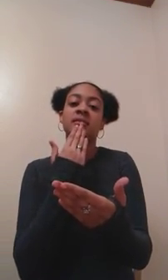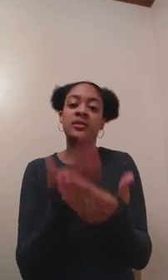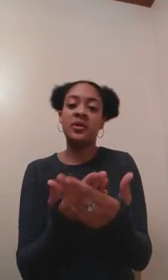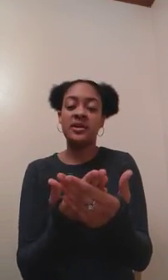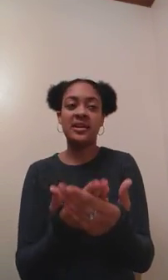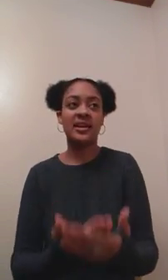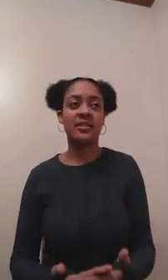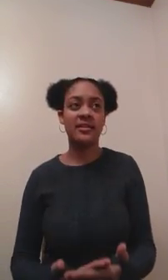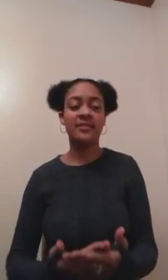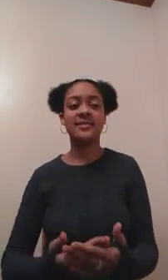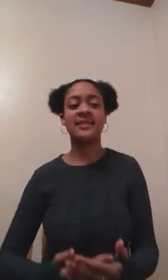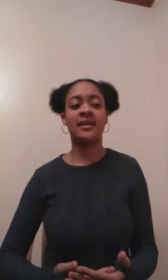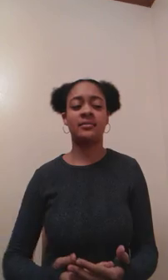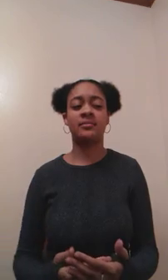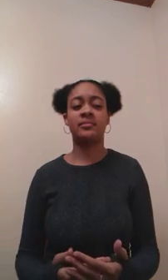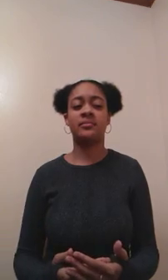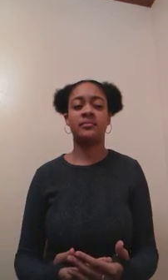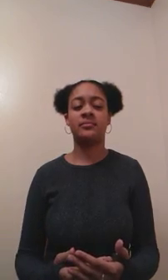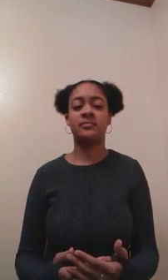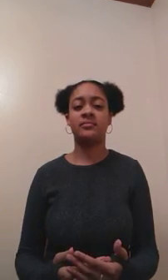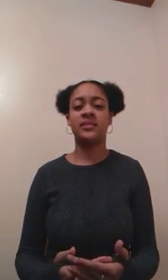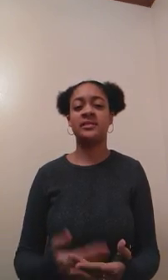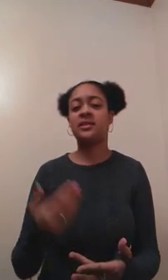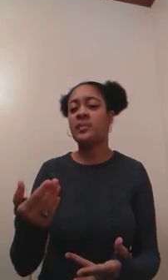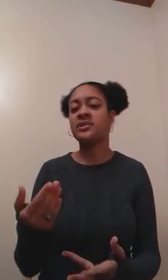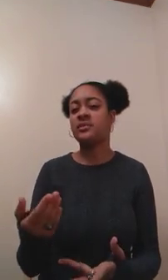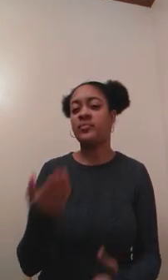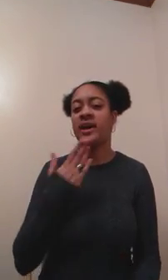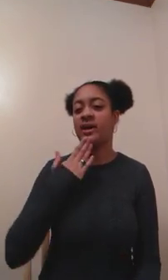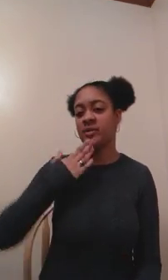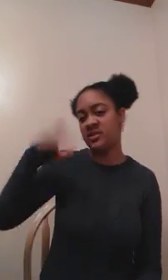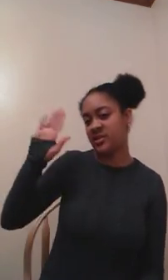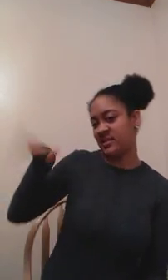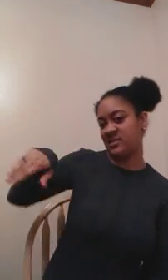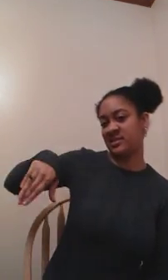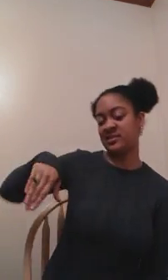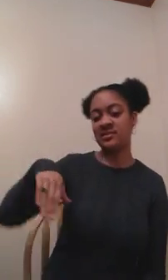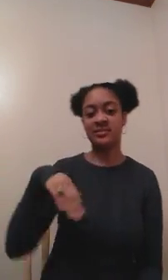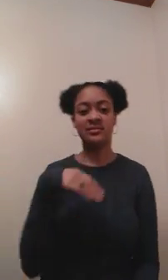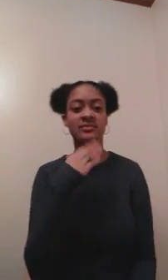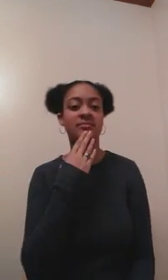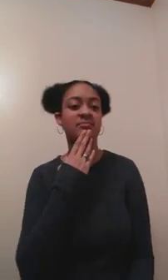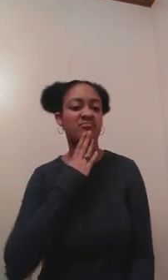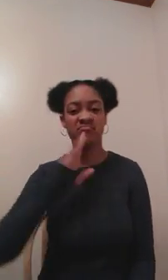the only hint I can think of is that it's the opposite of bad, which is like this.